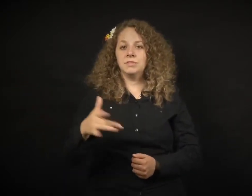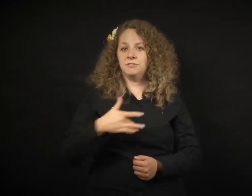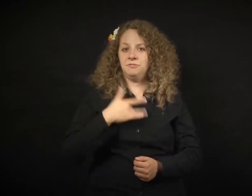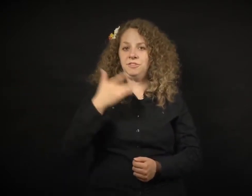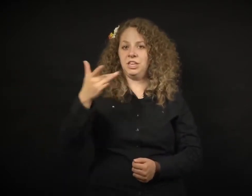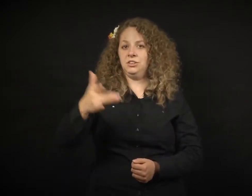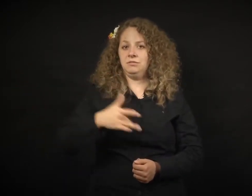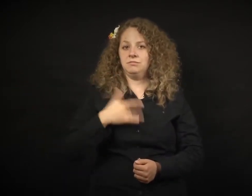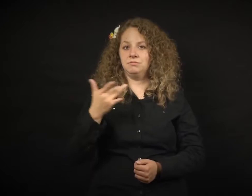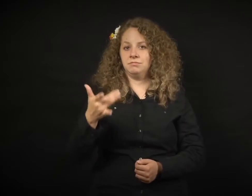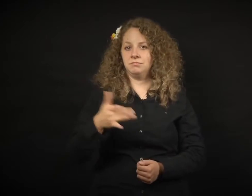feel,